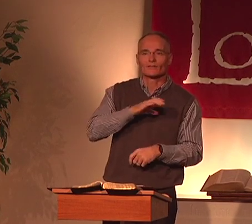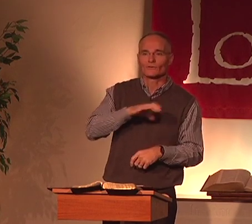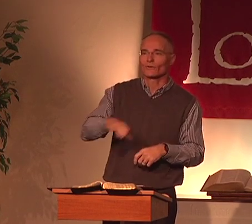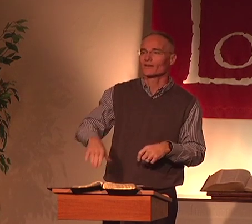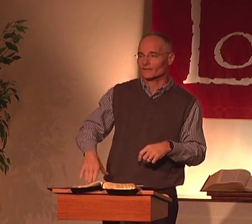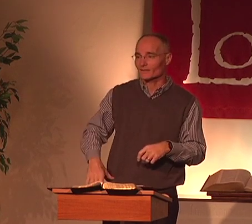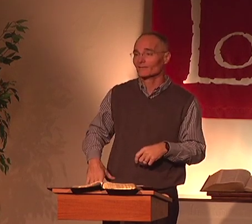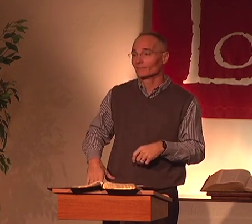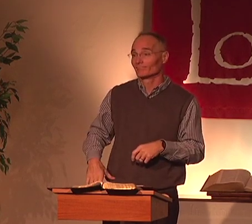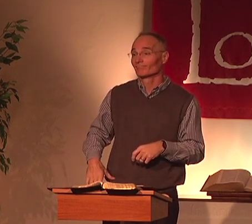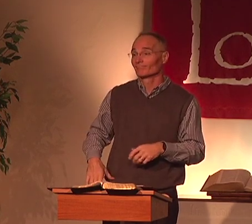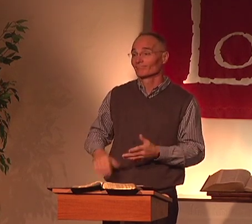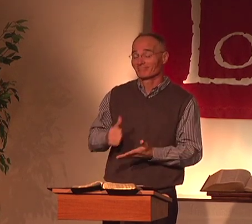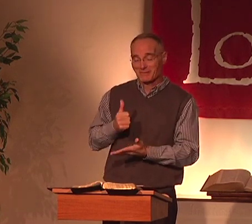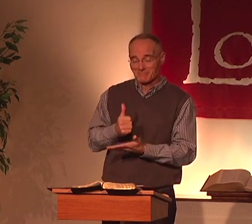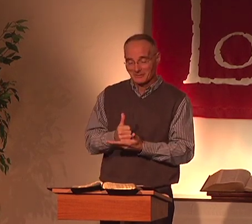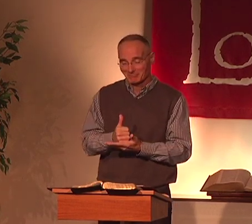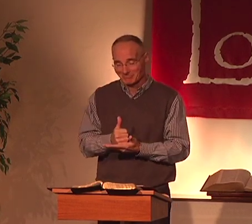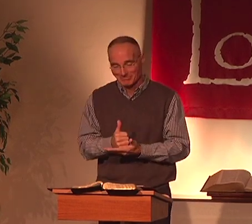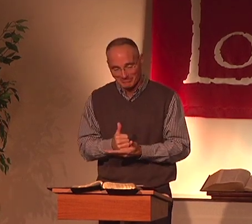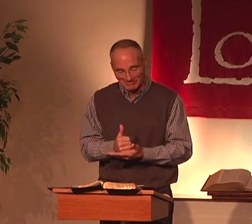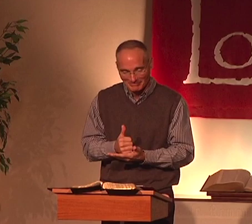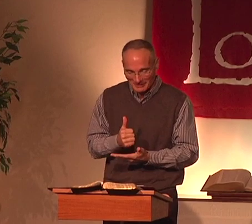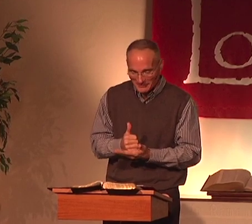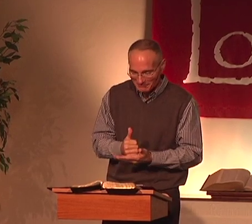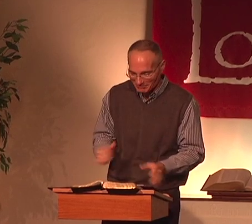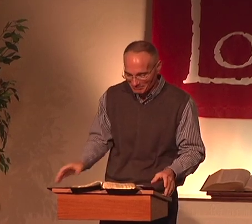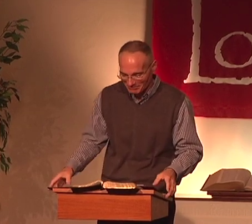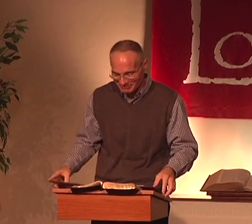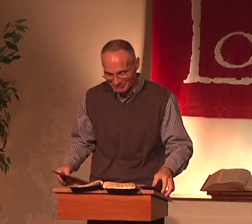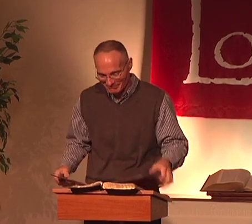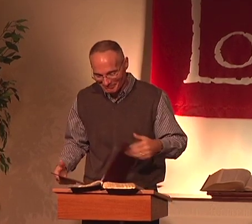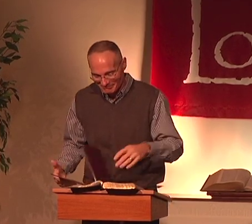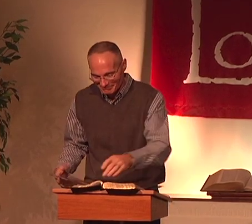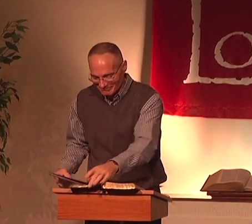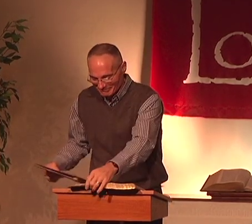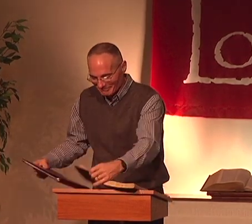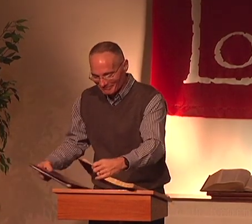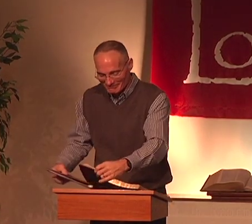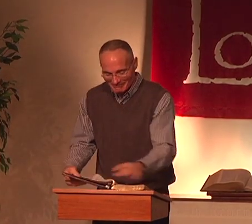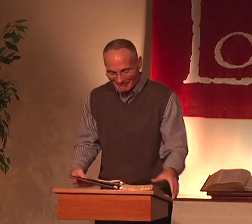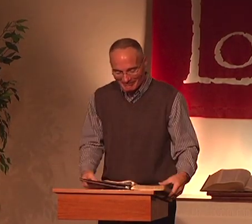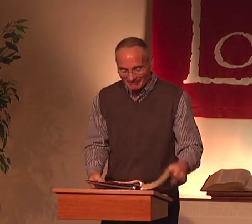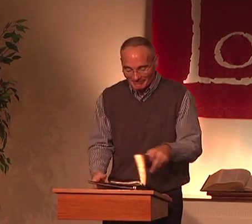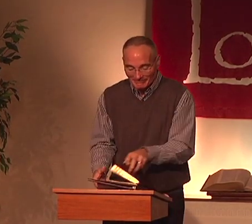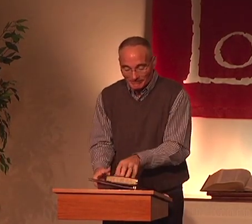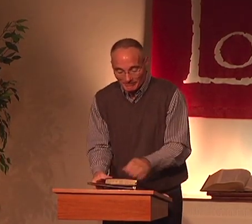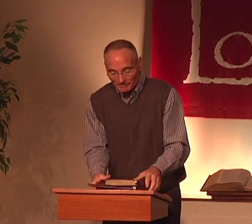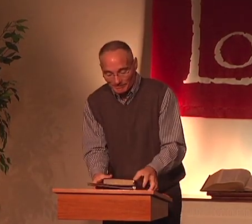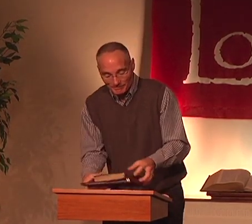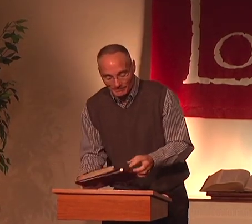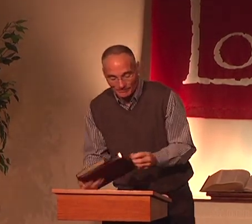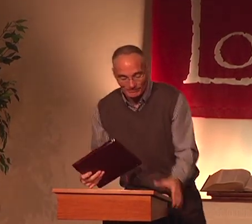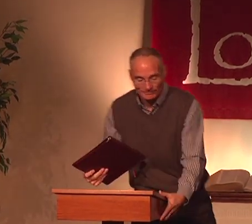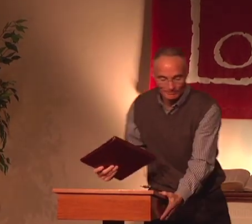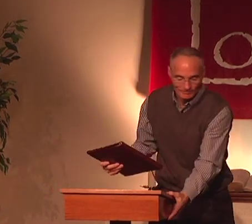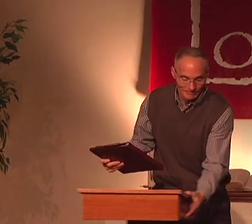Through Jesus Christ Amen Micro Eye Body Sat An One One One One cheat